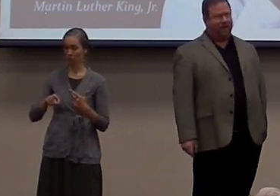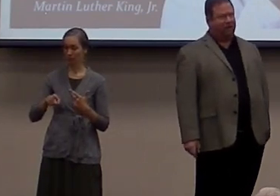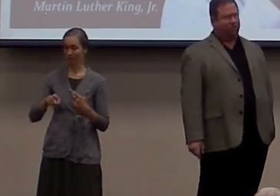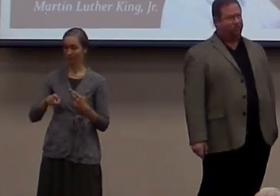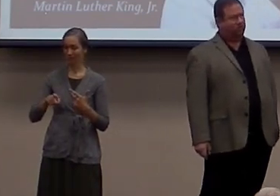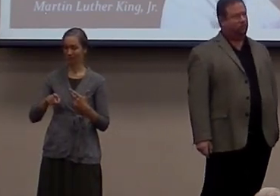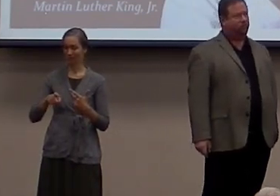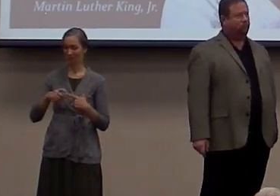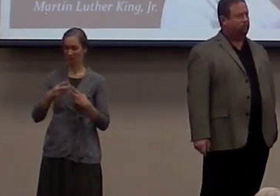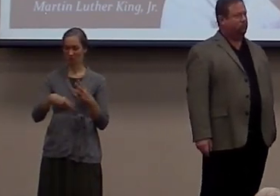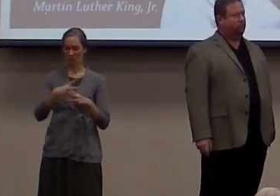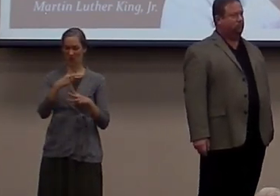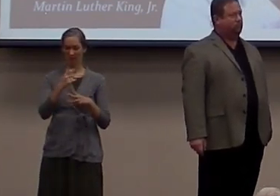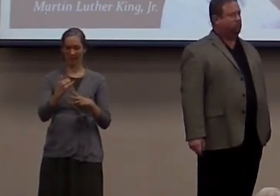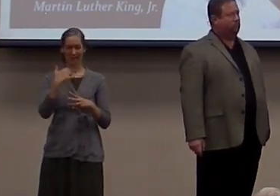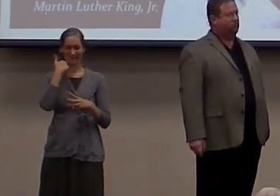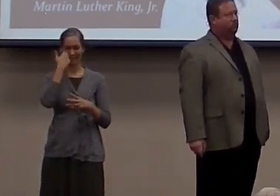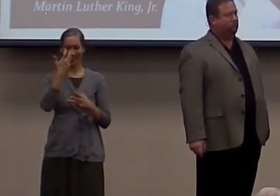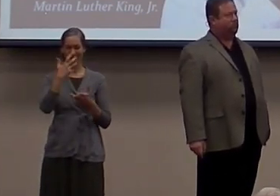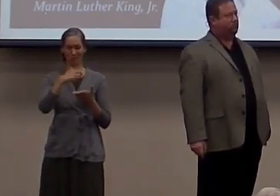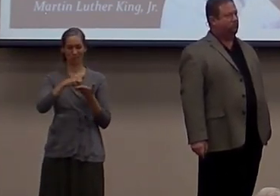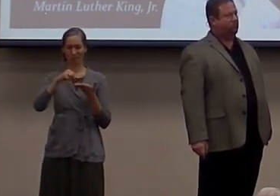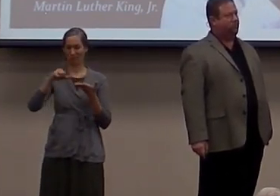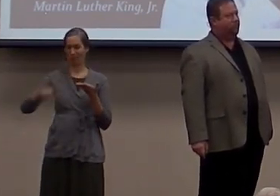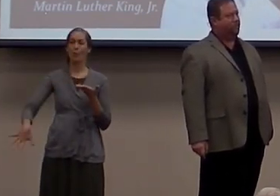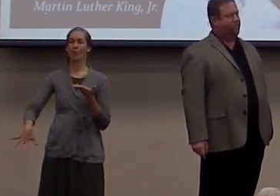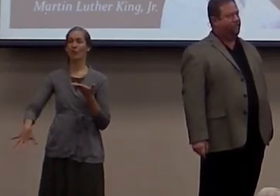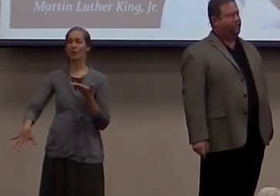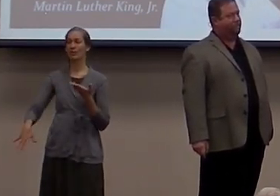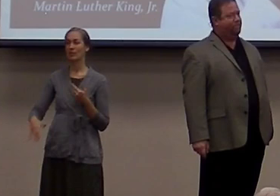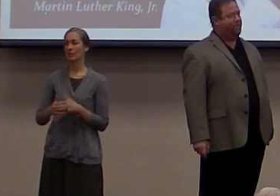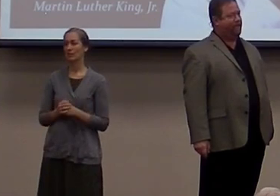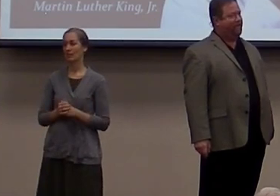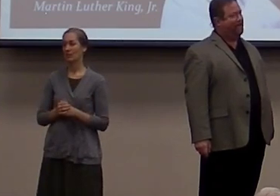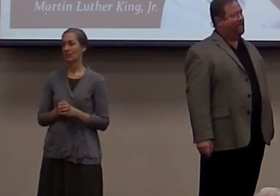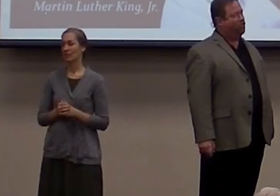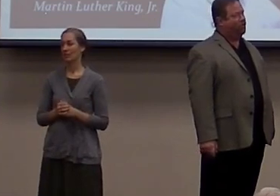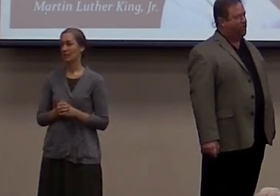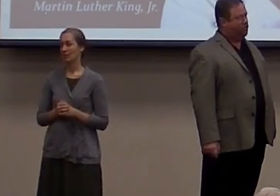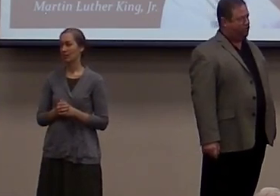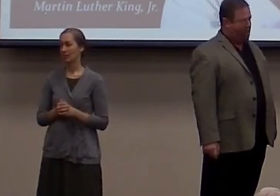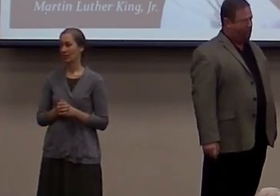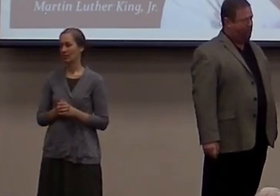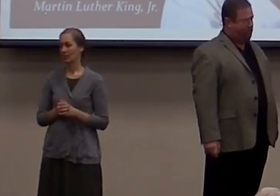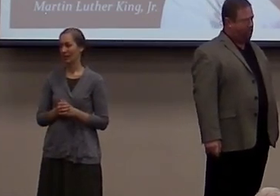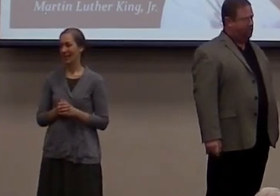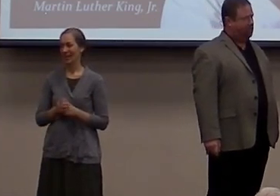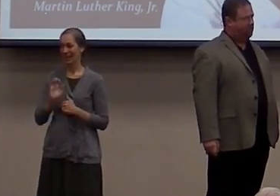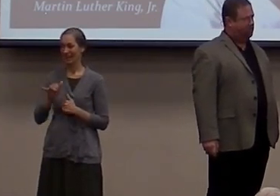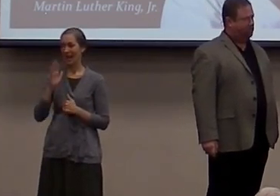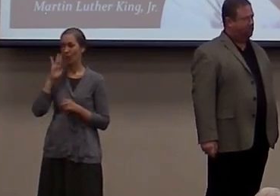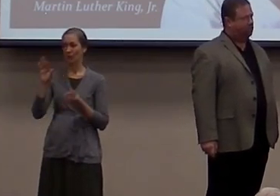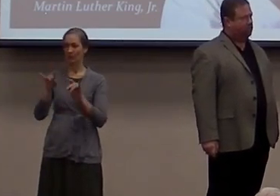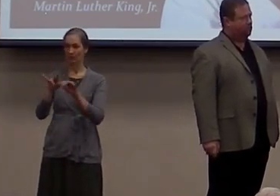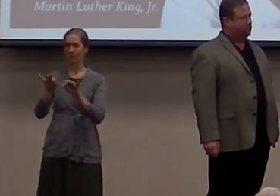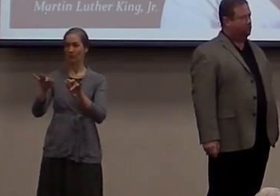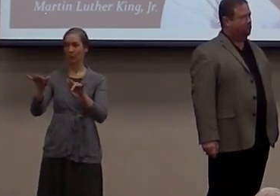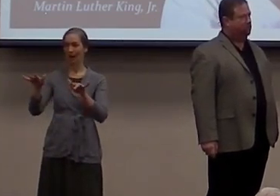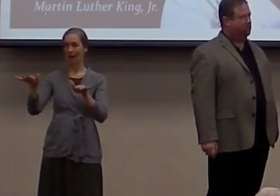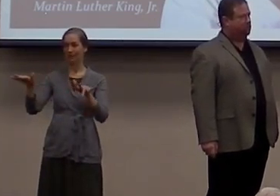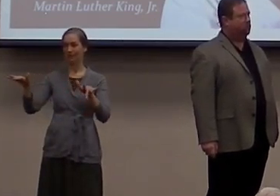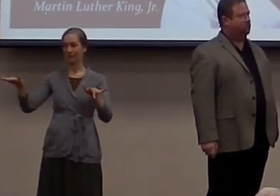this worldly shame. and then it goes to those around us.